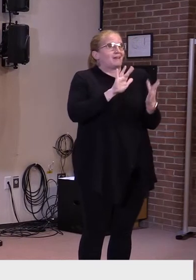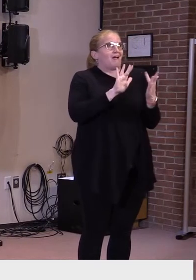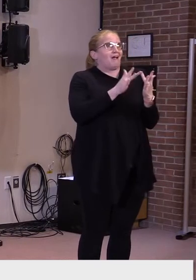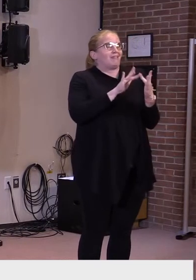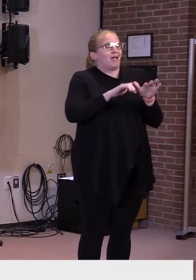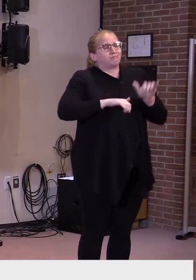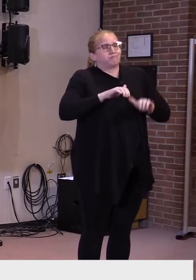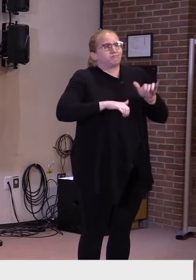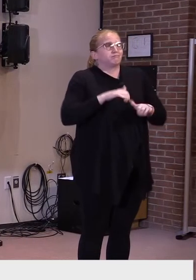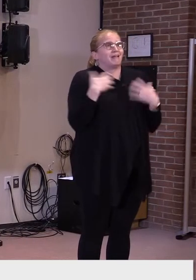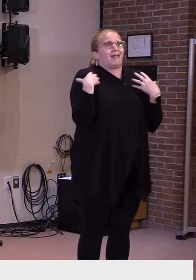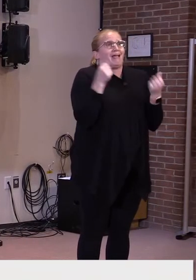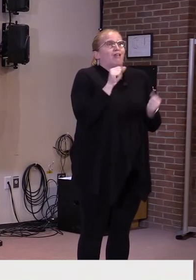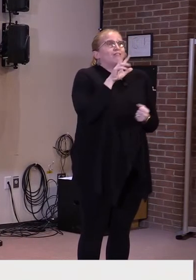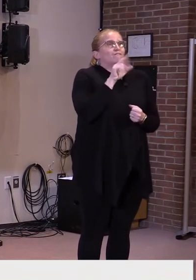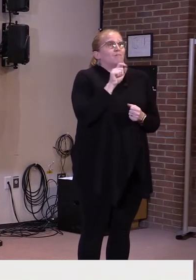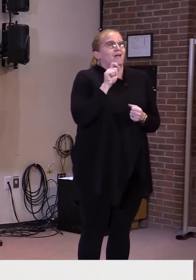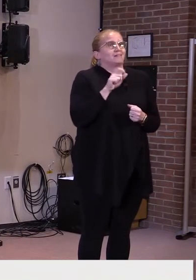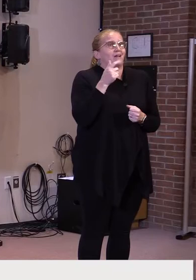to